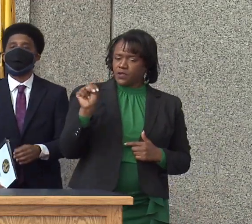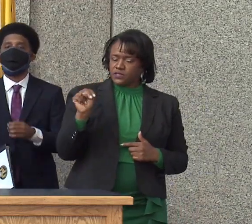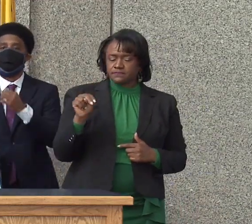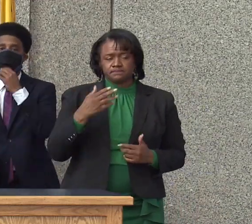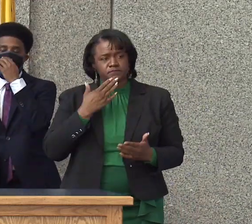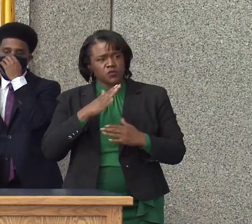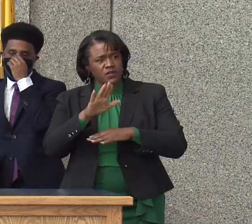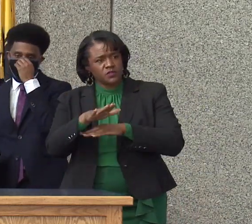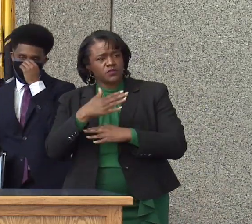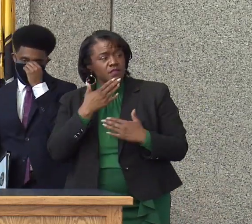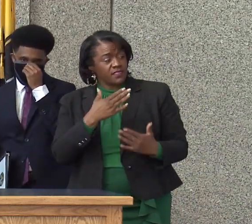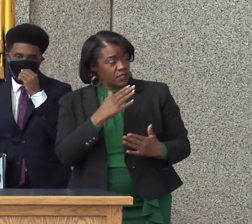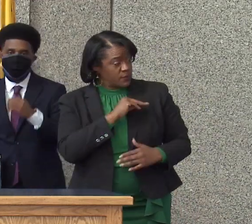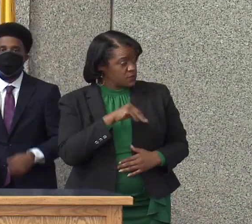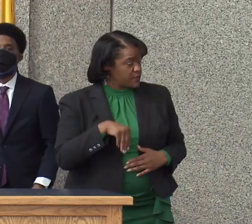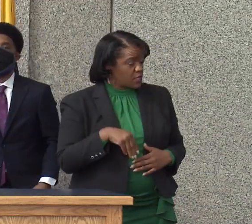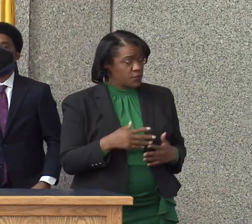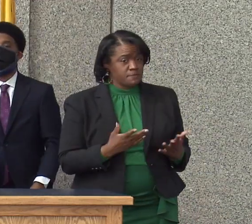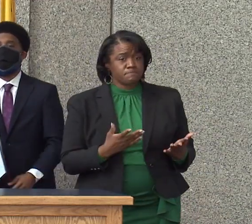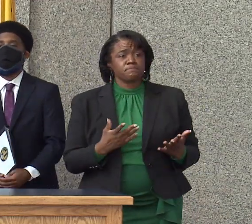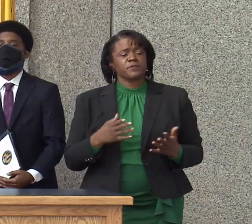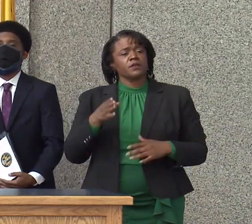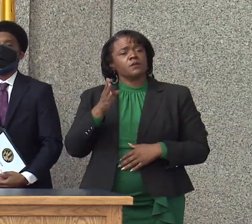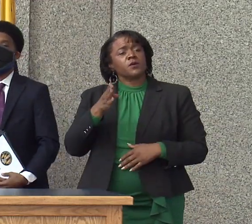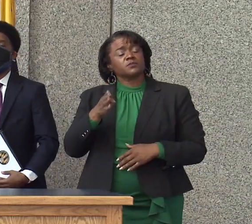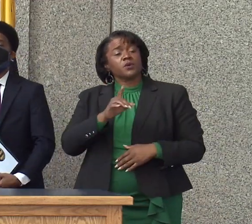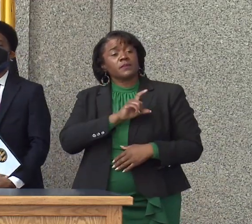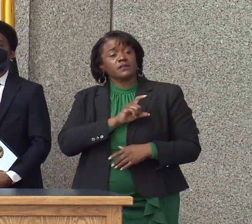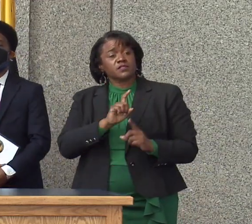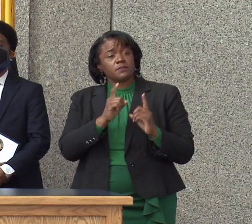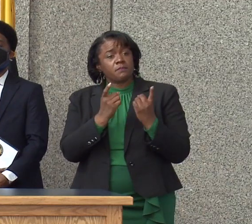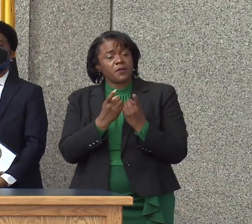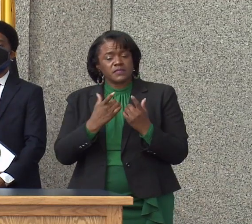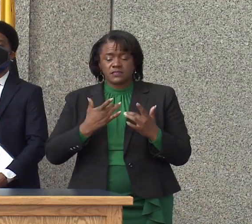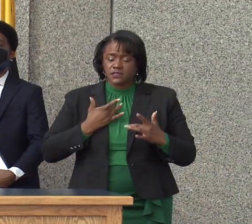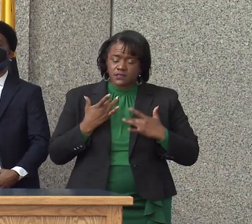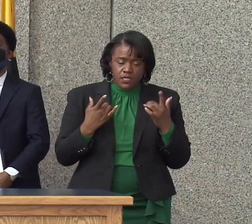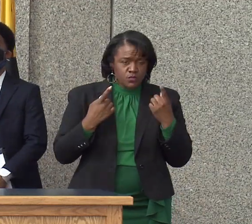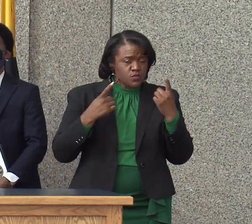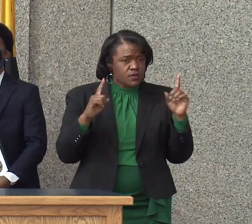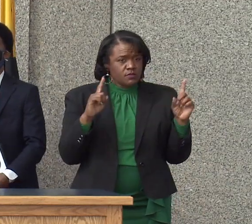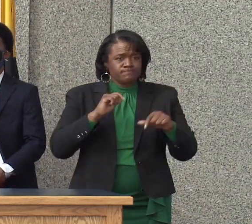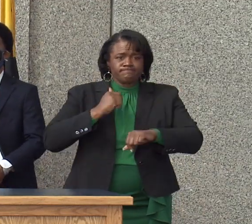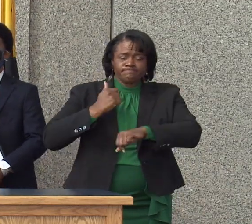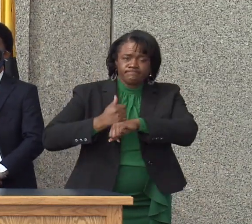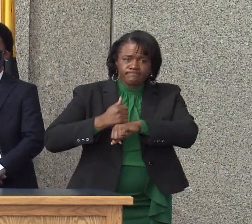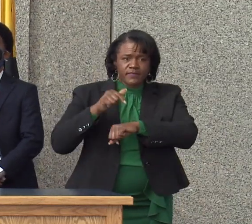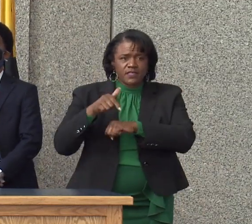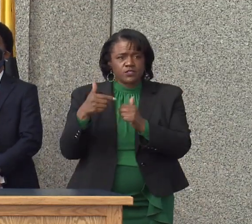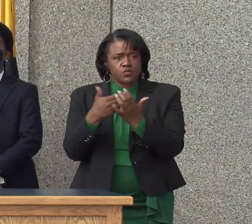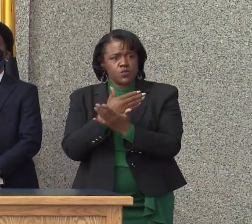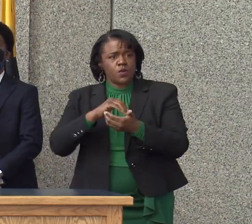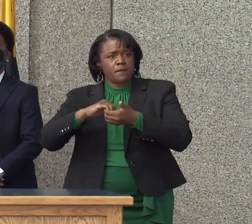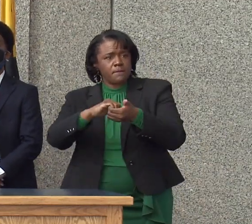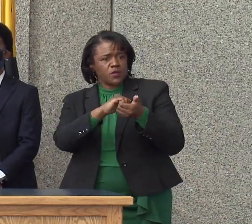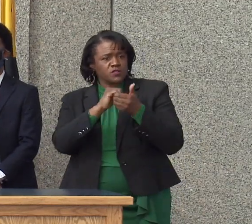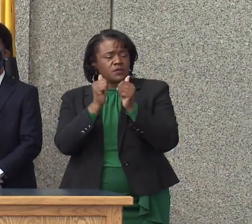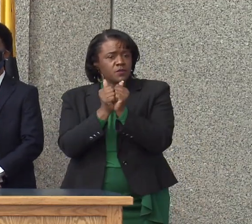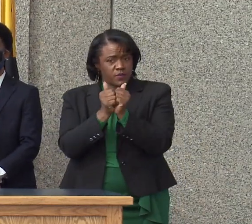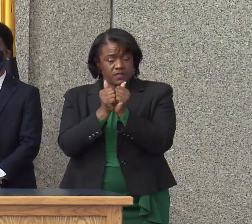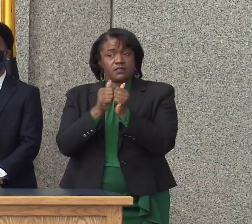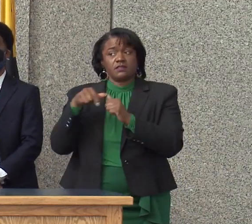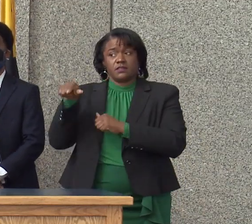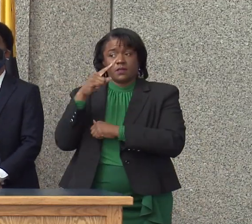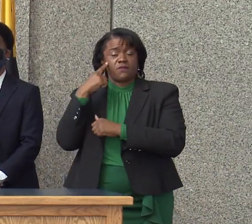Good afternoon and thank you, Mr. Mayor. The Baltimore Police Department is excited to announce the implementation of this new partnership with Everytown